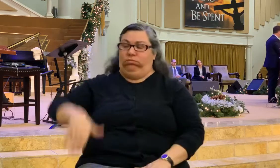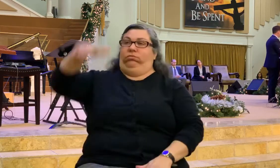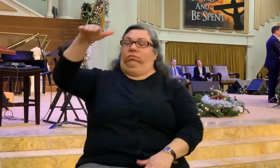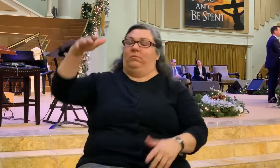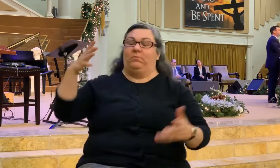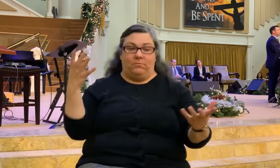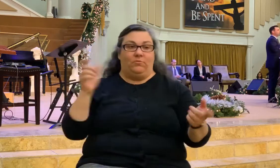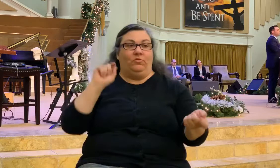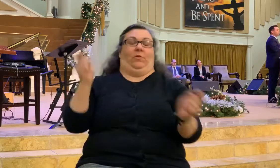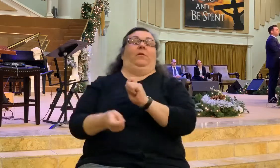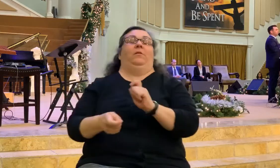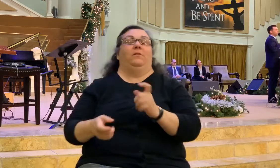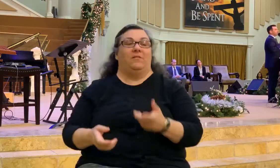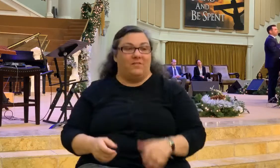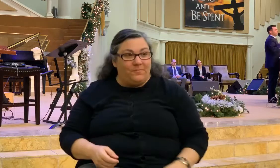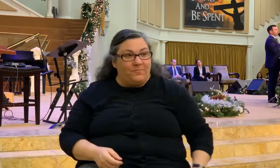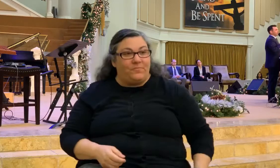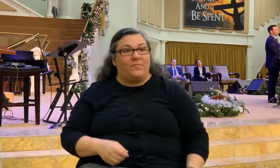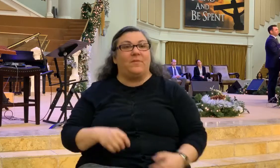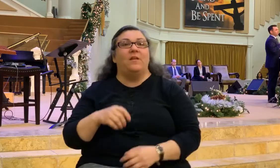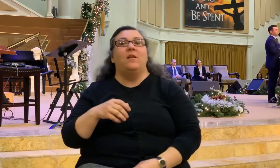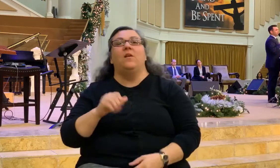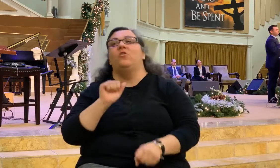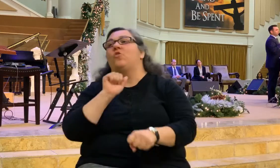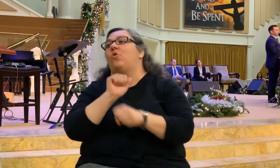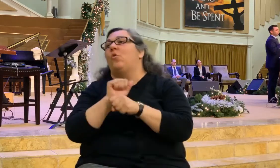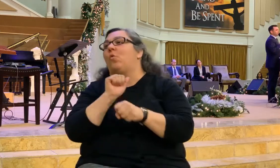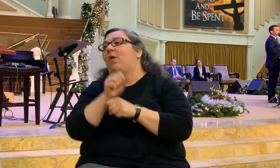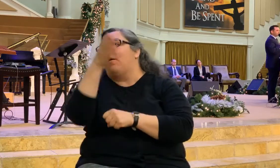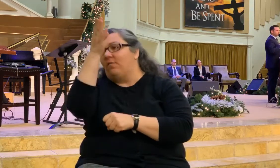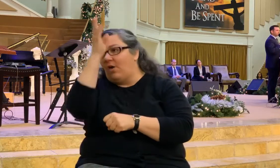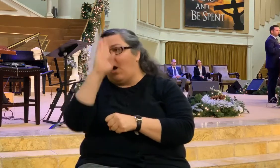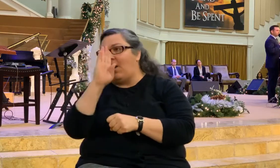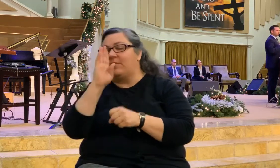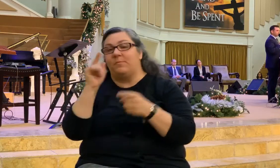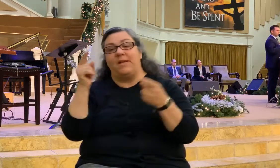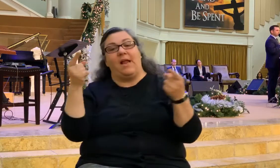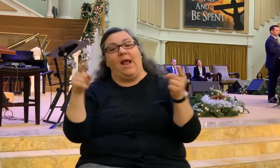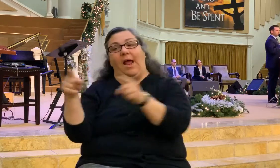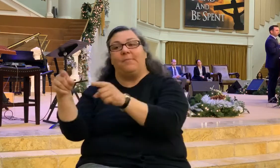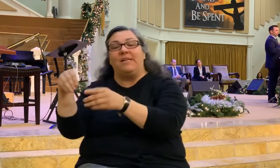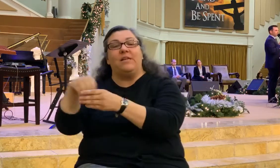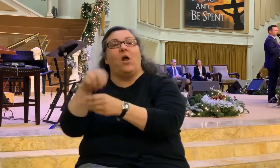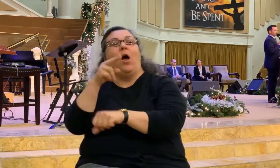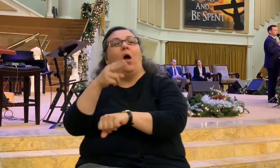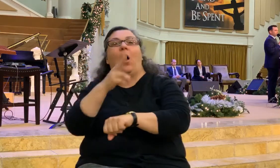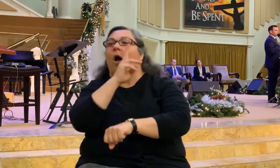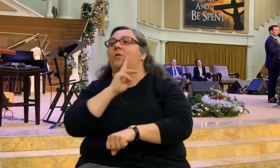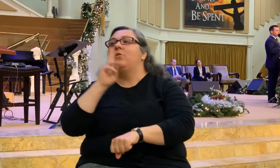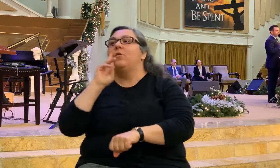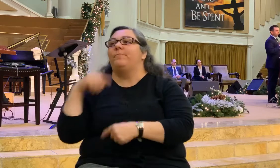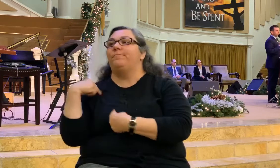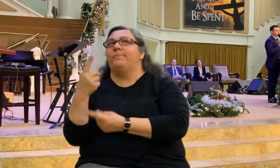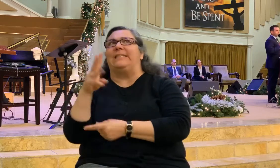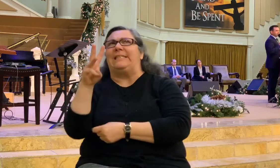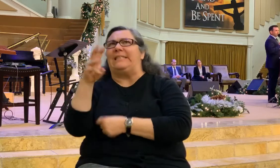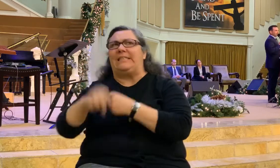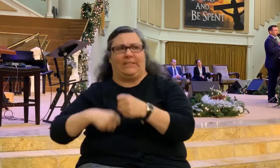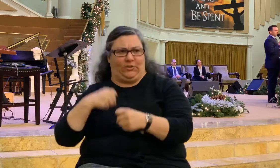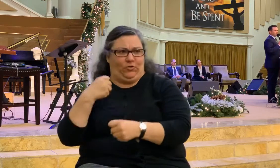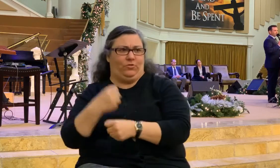This has been the work of God in Honduras has been there for 6 years, more or